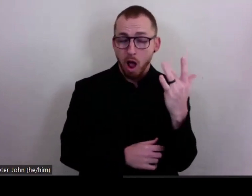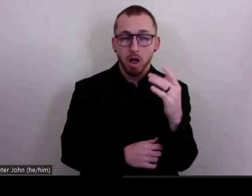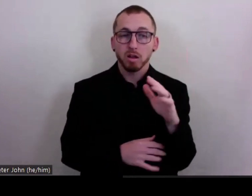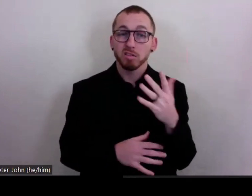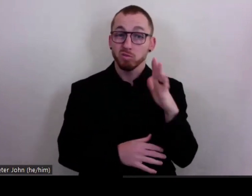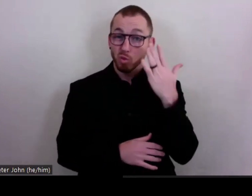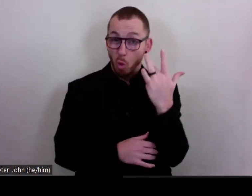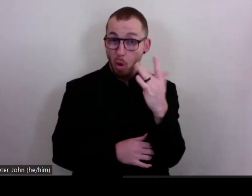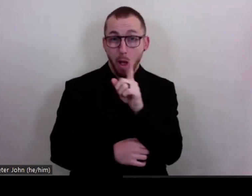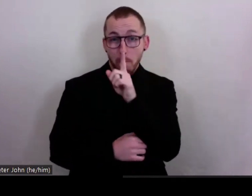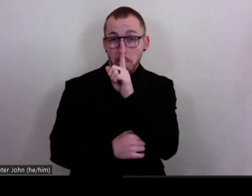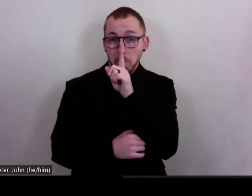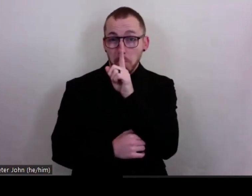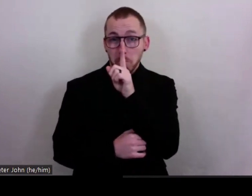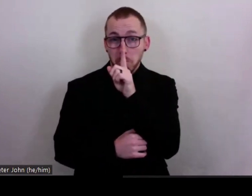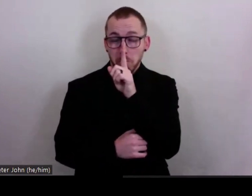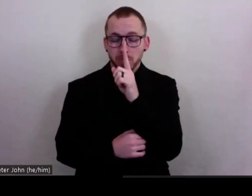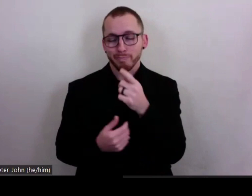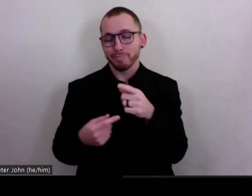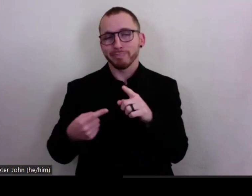guilt.